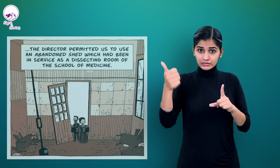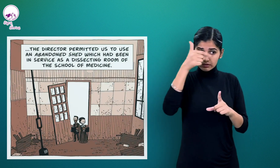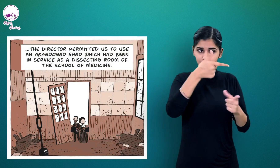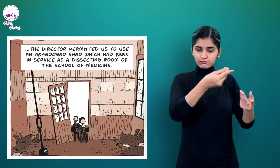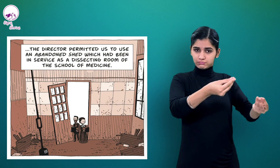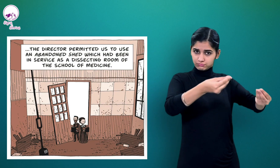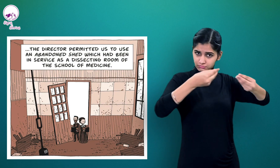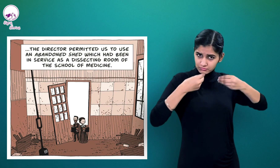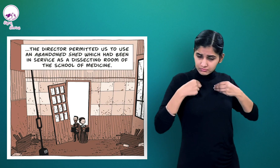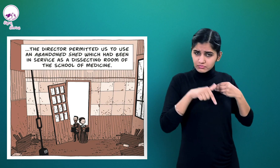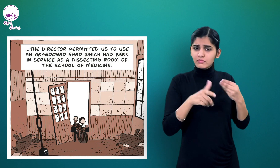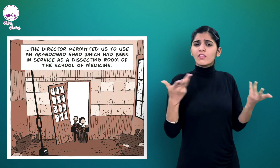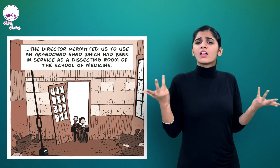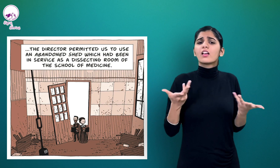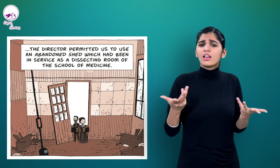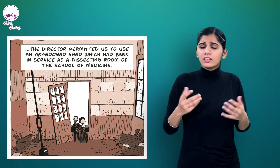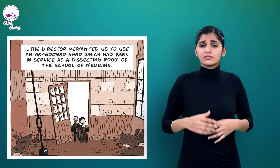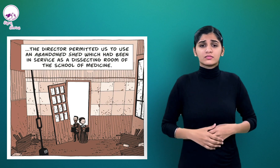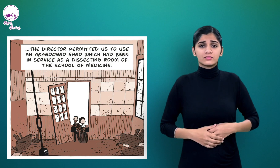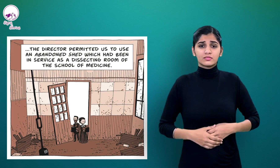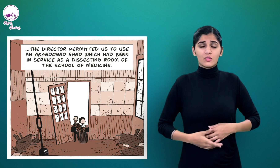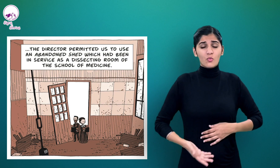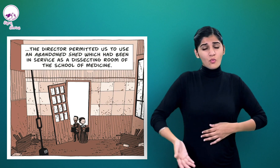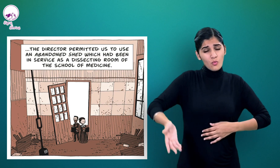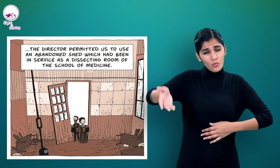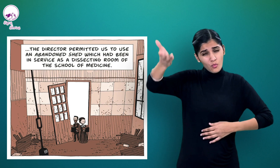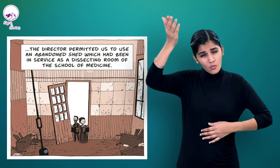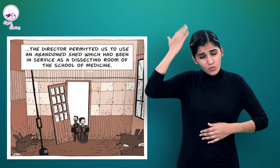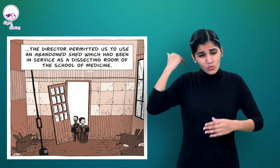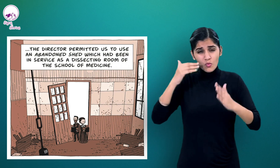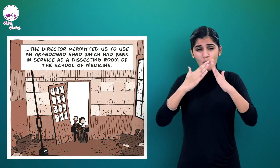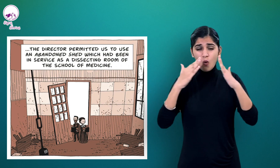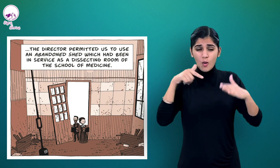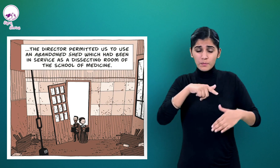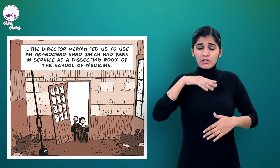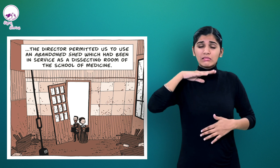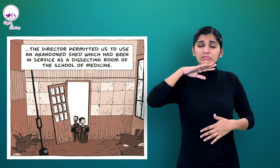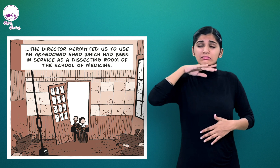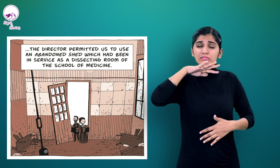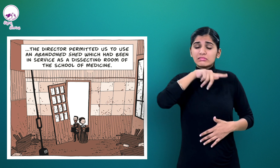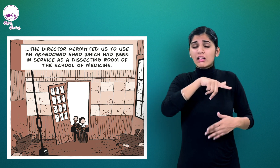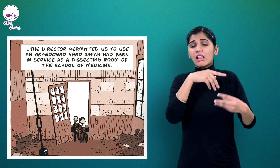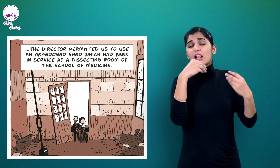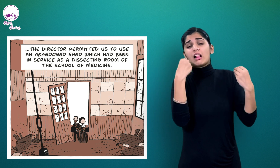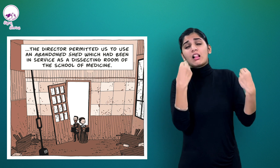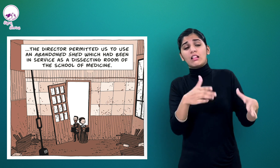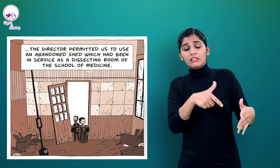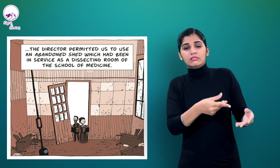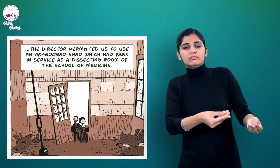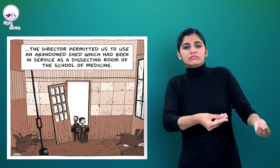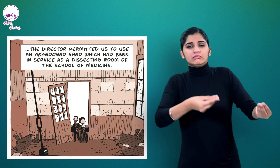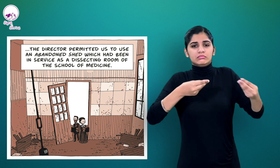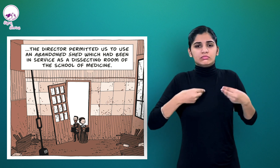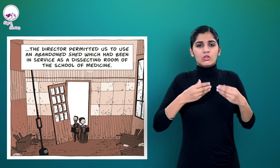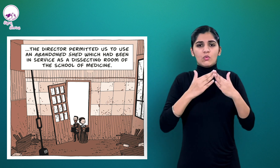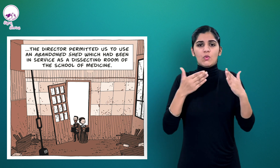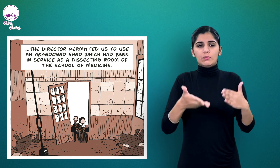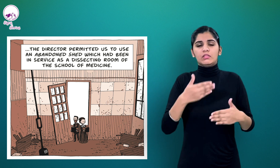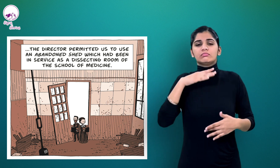the director permitted us to use an abandoned shed which had been in